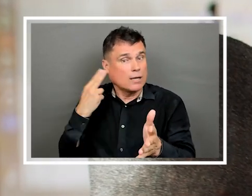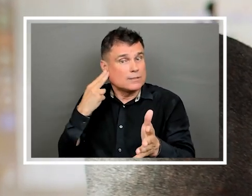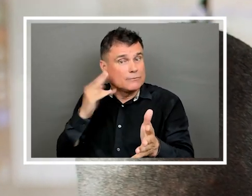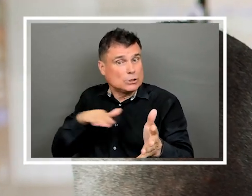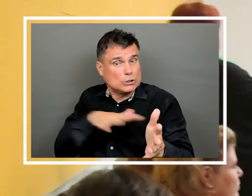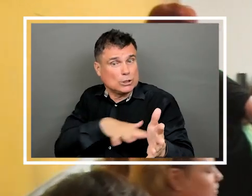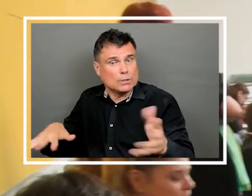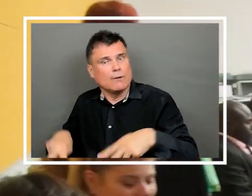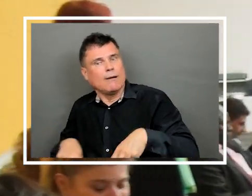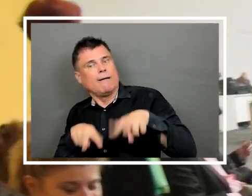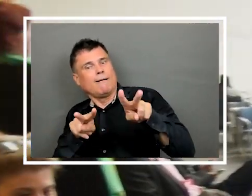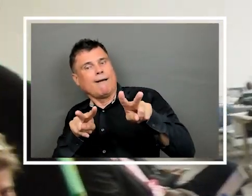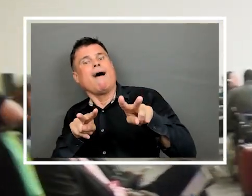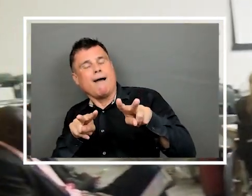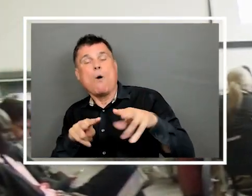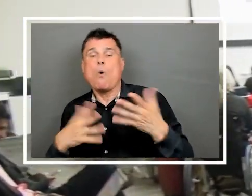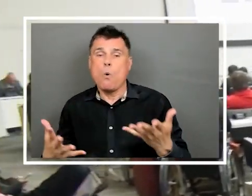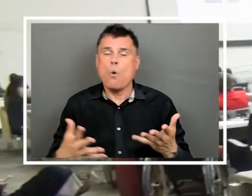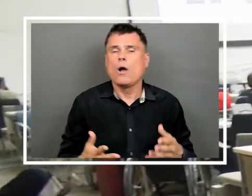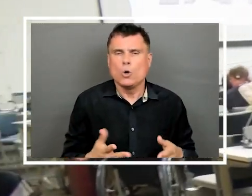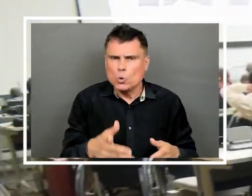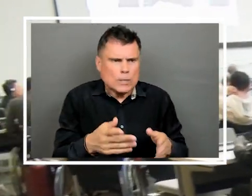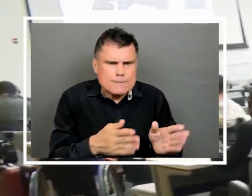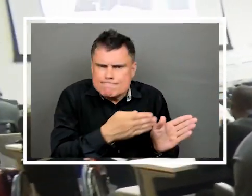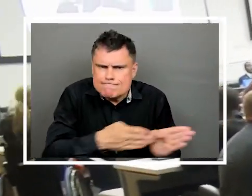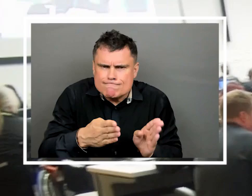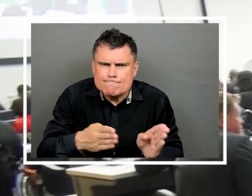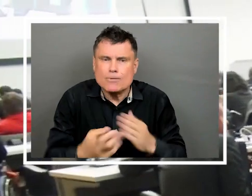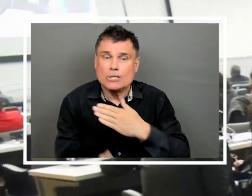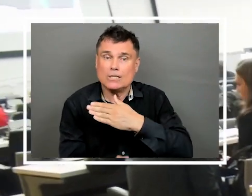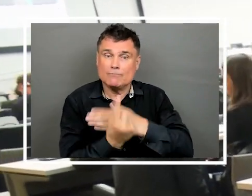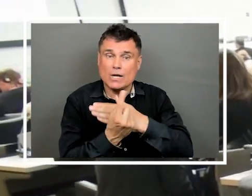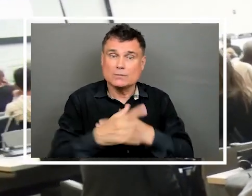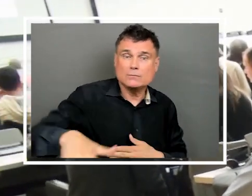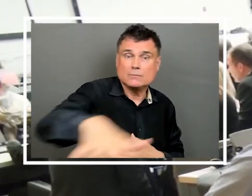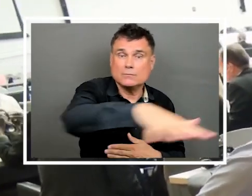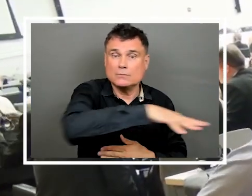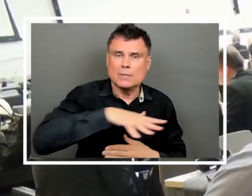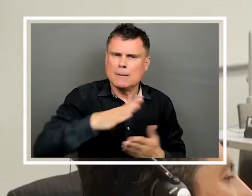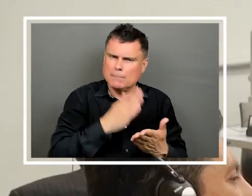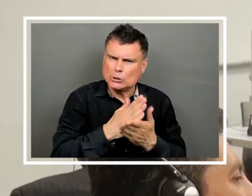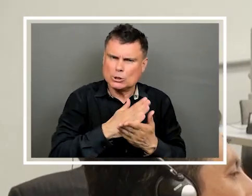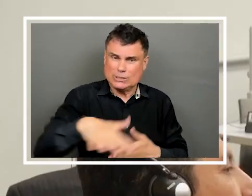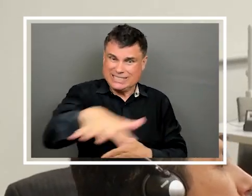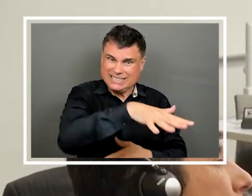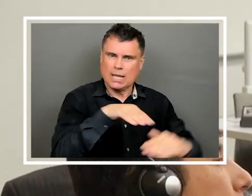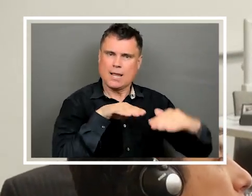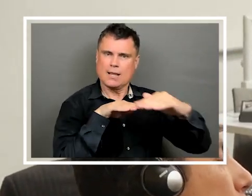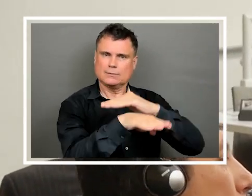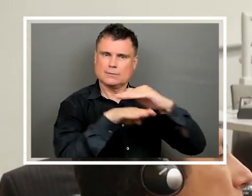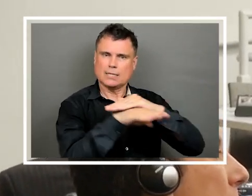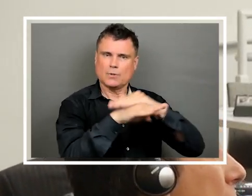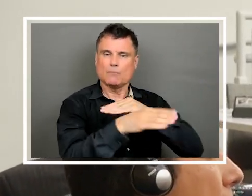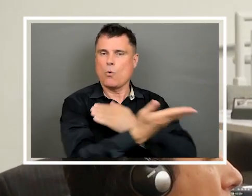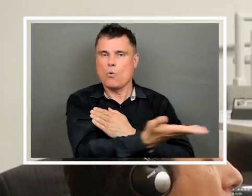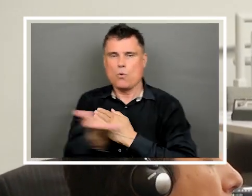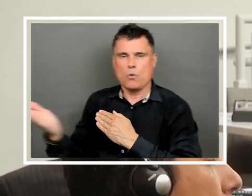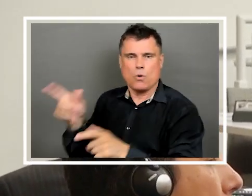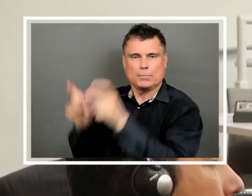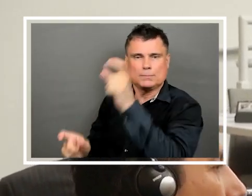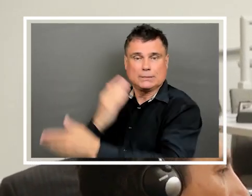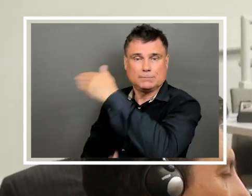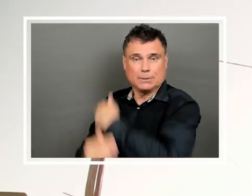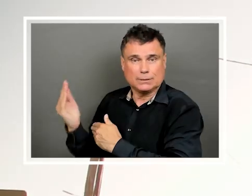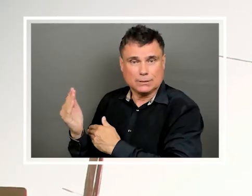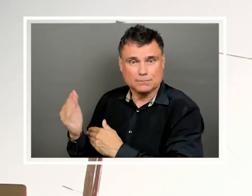children. If you're organizing an event, find a venue that's most accessible for persons with disabilities and plan your